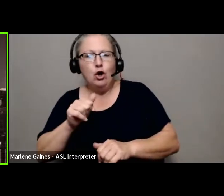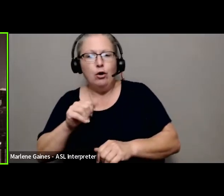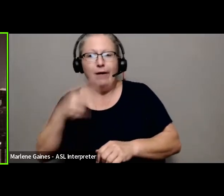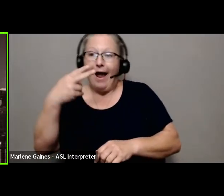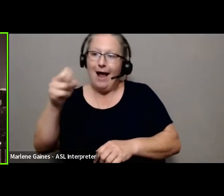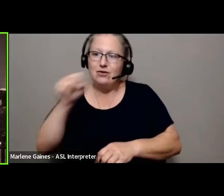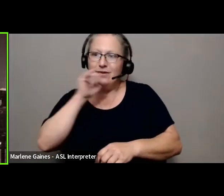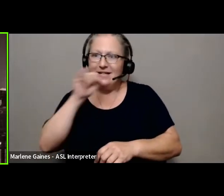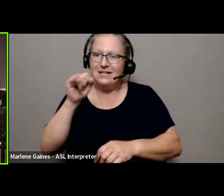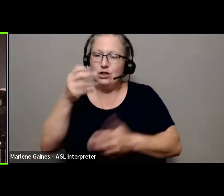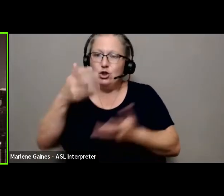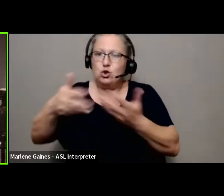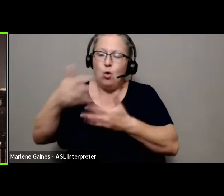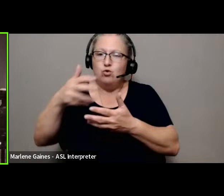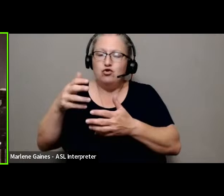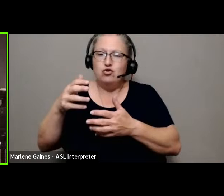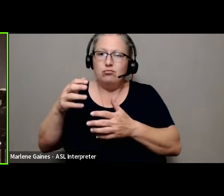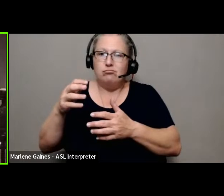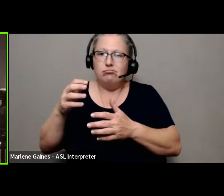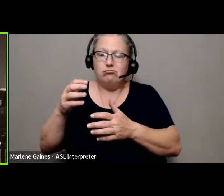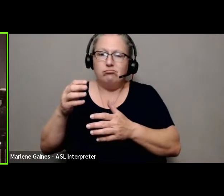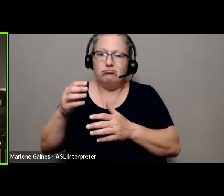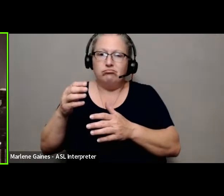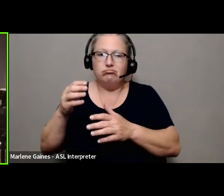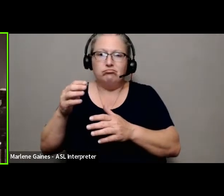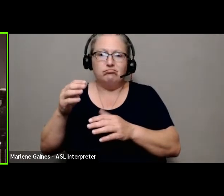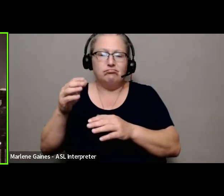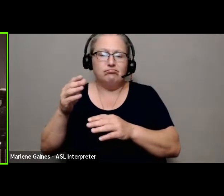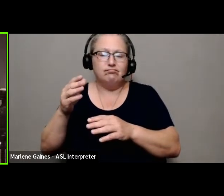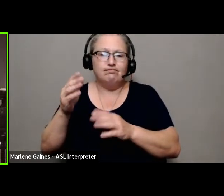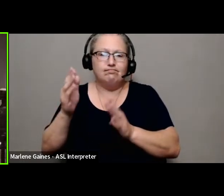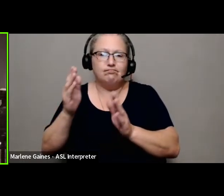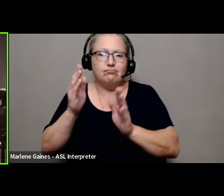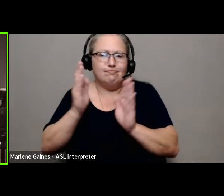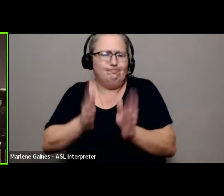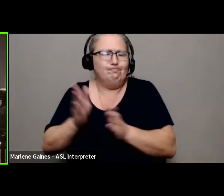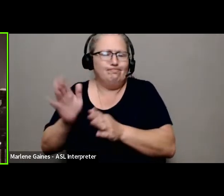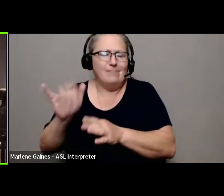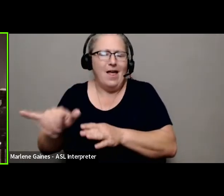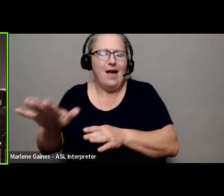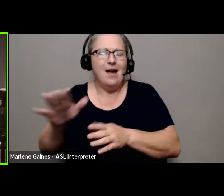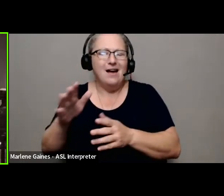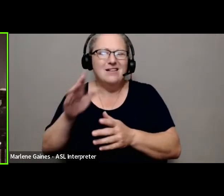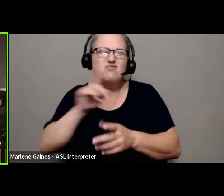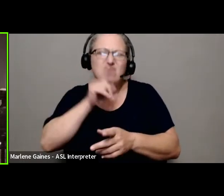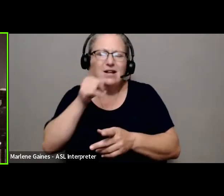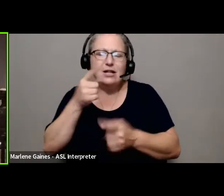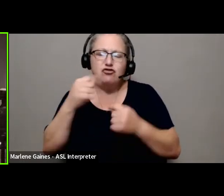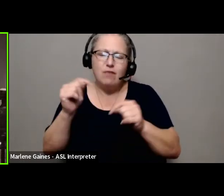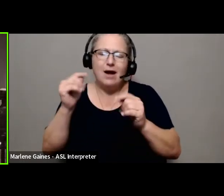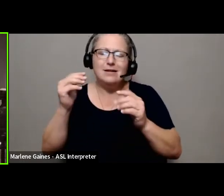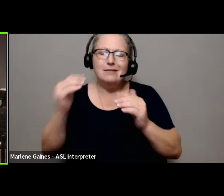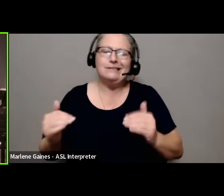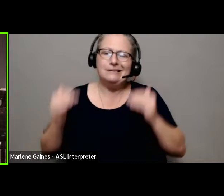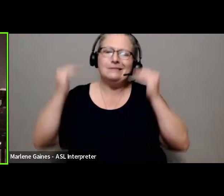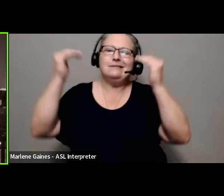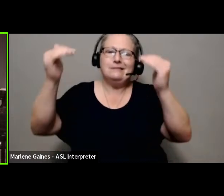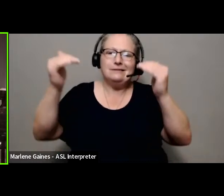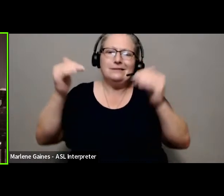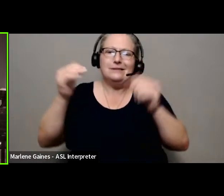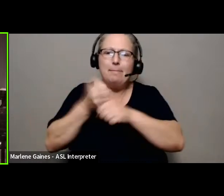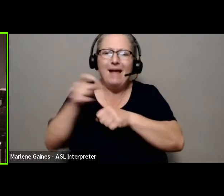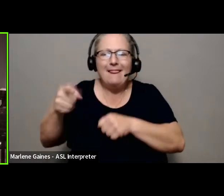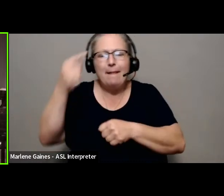social construct also. So just everything. And so, you know, just really kind of taking it up a level and having them